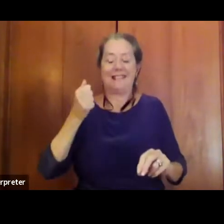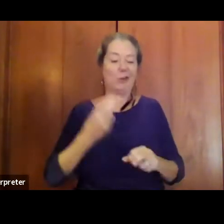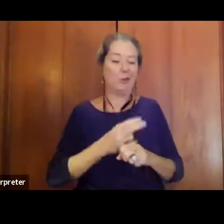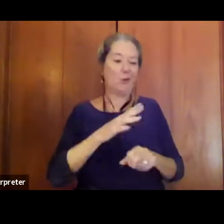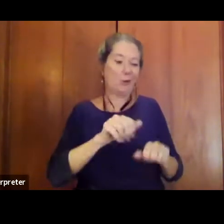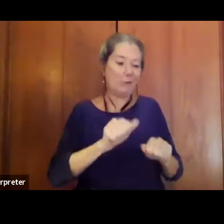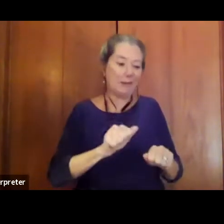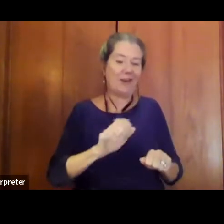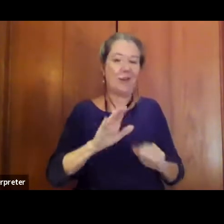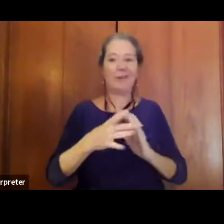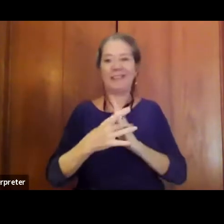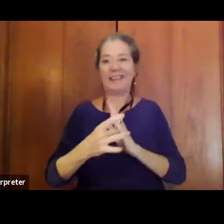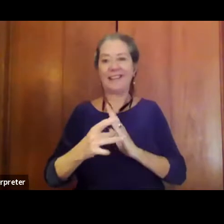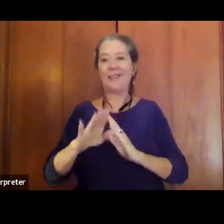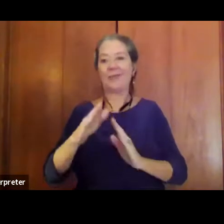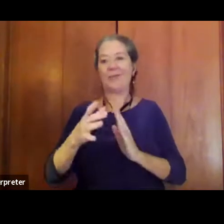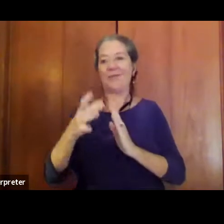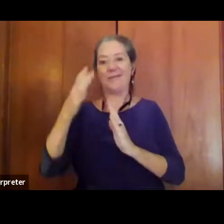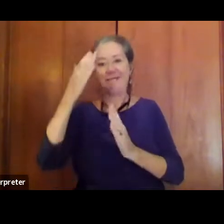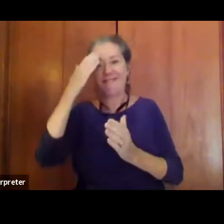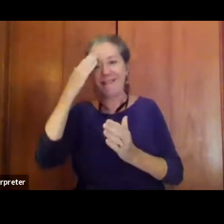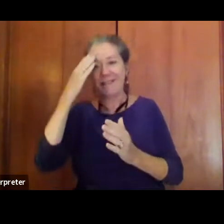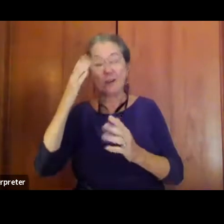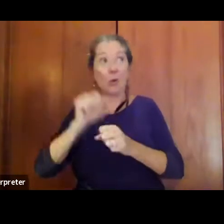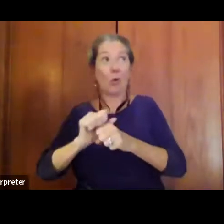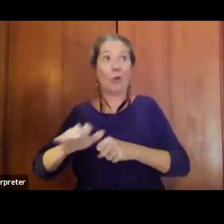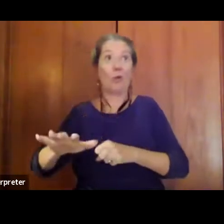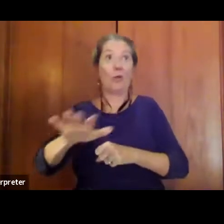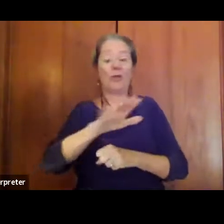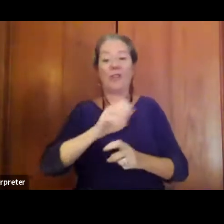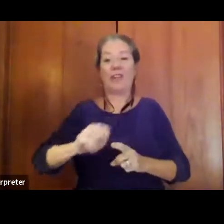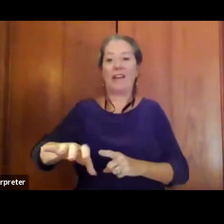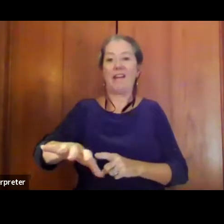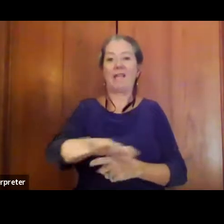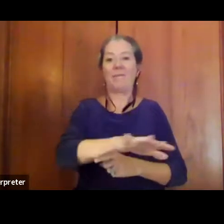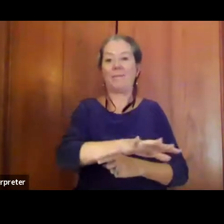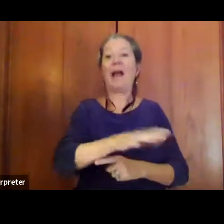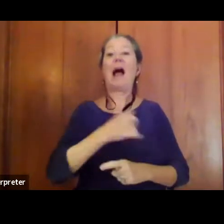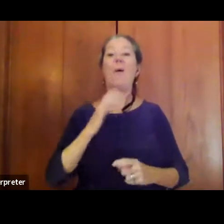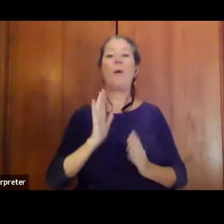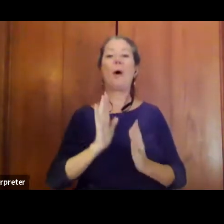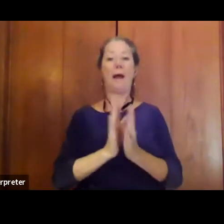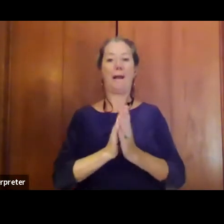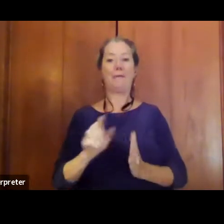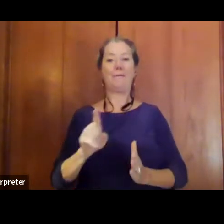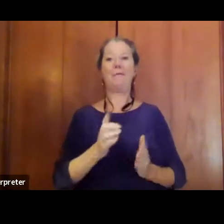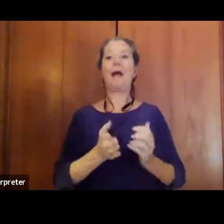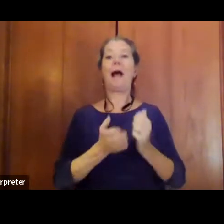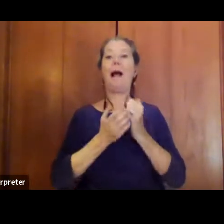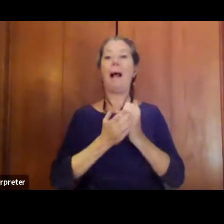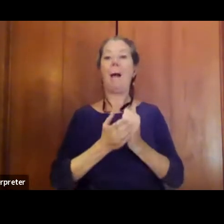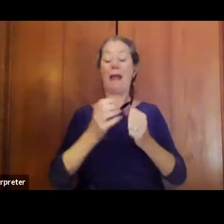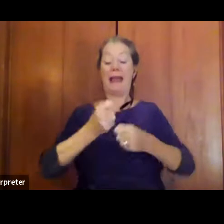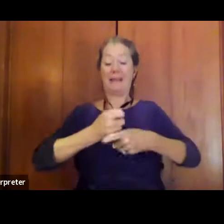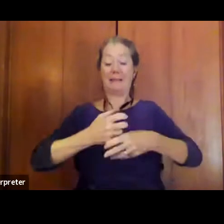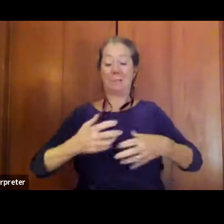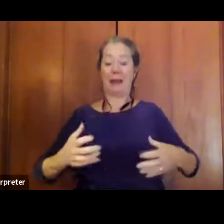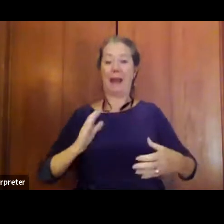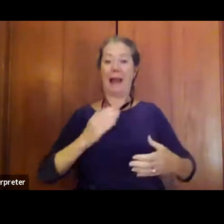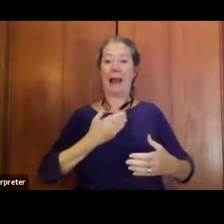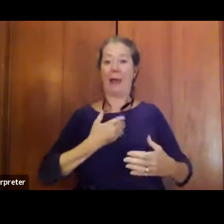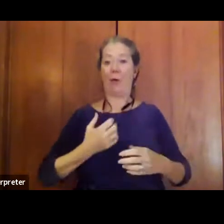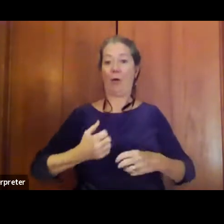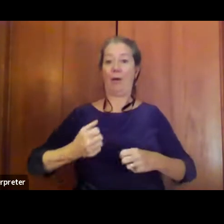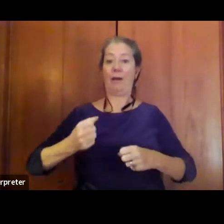skills, knowledge, and to work across the enterprise. I will ask you to help expand the advantage by leveraging our